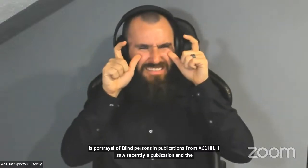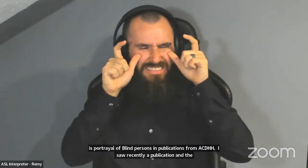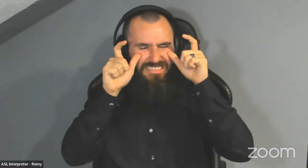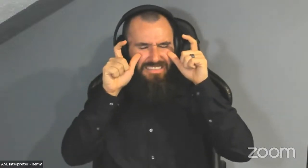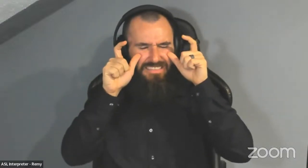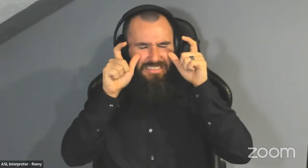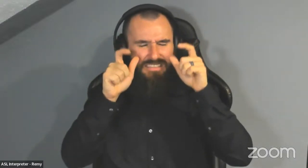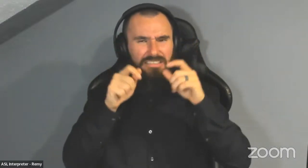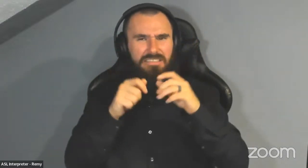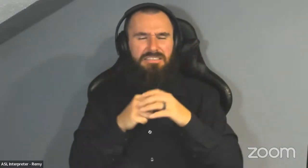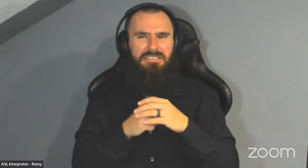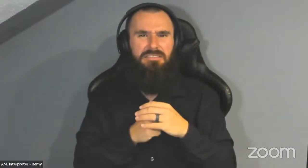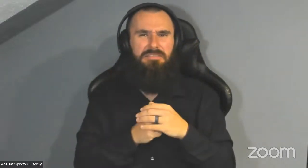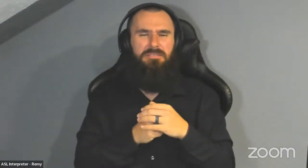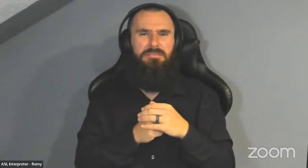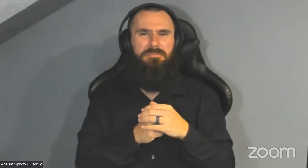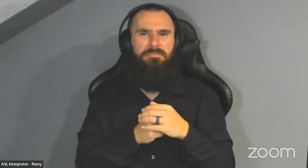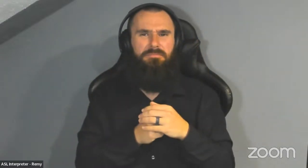that